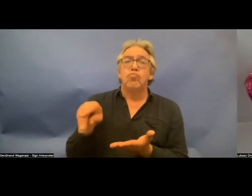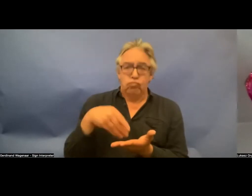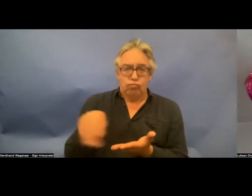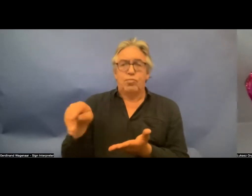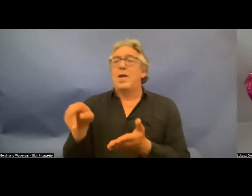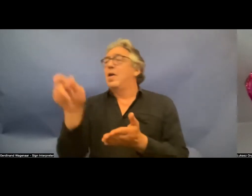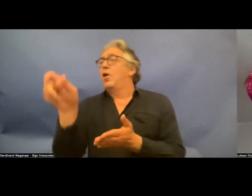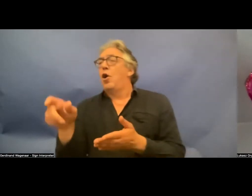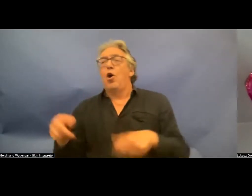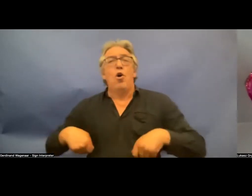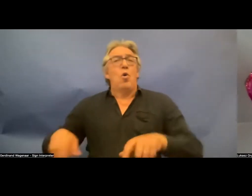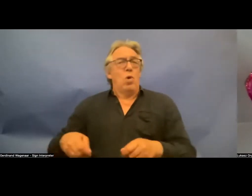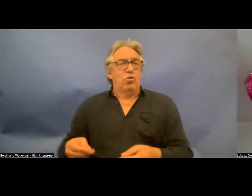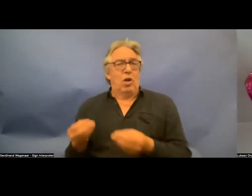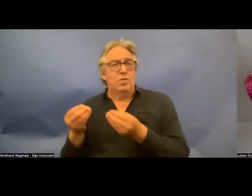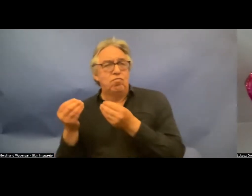stuff like that.